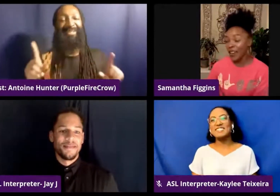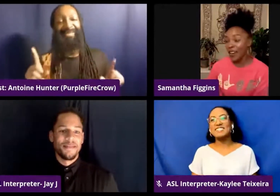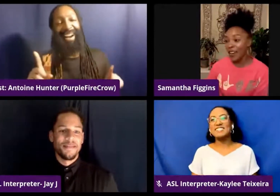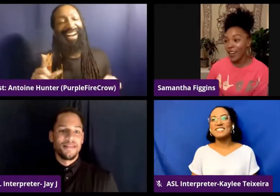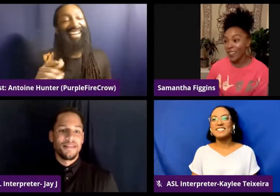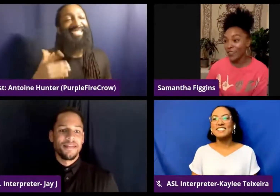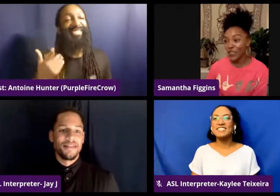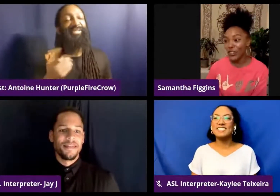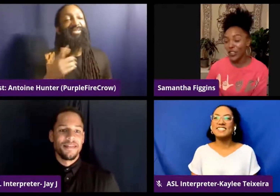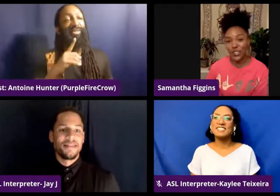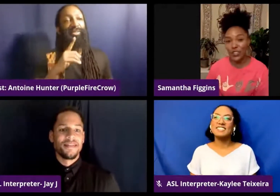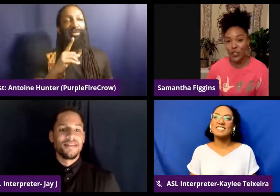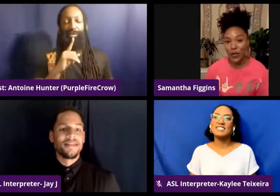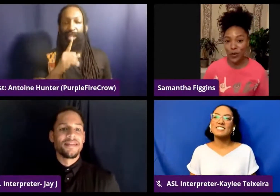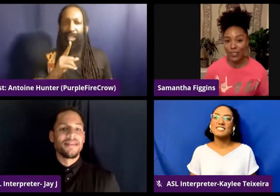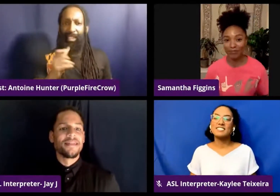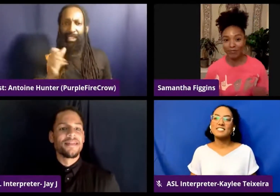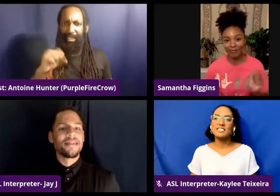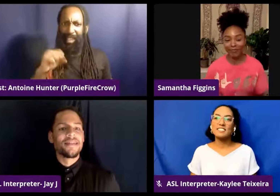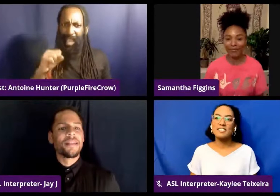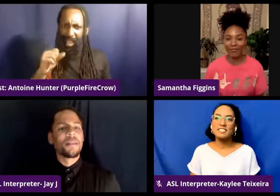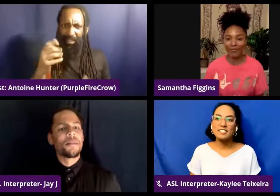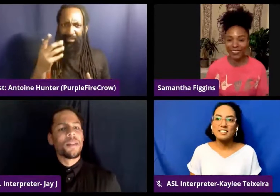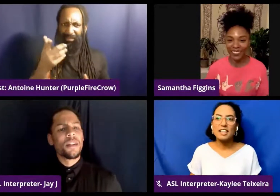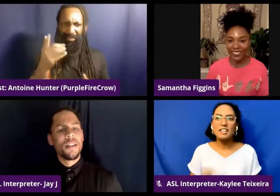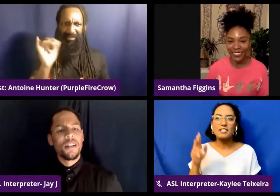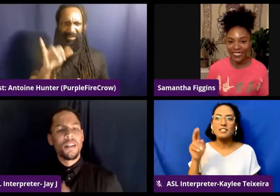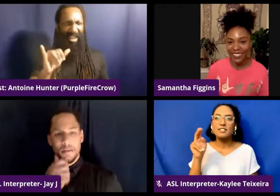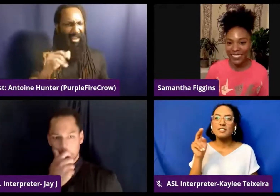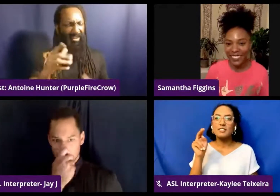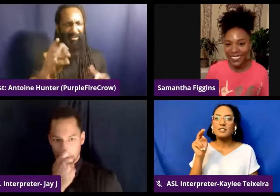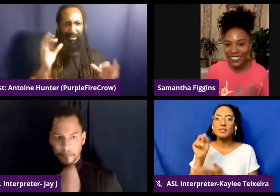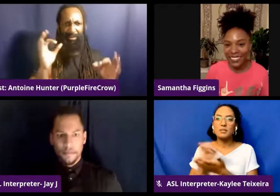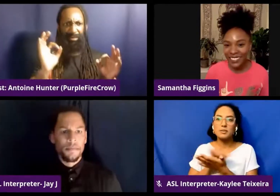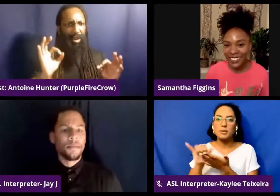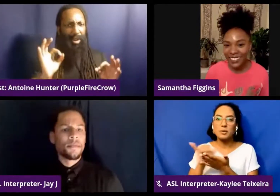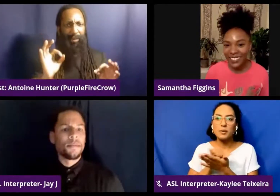Lifted the drink ships in New York.